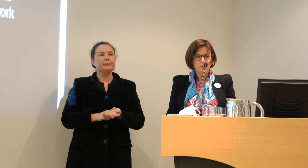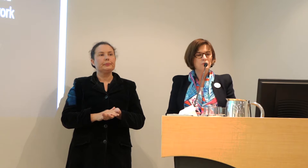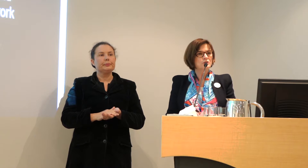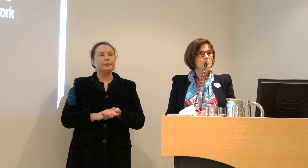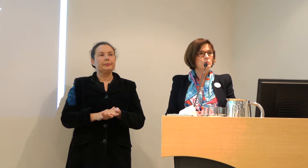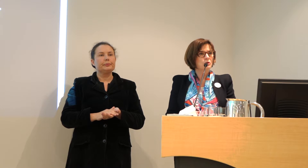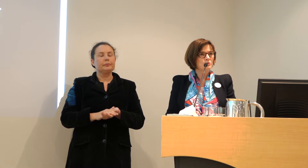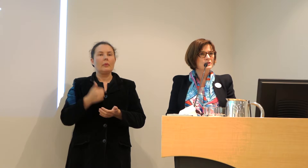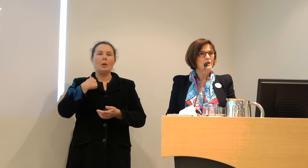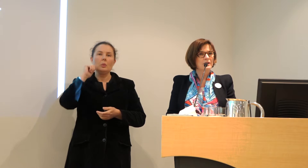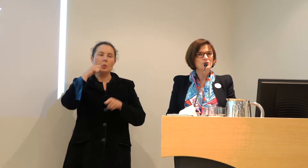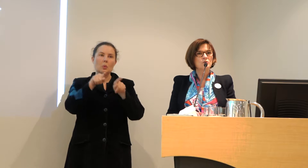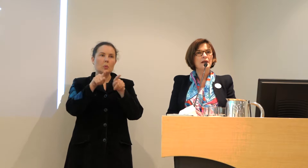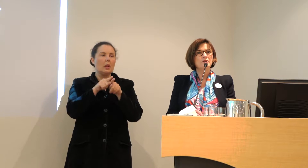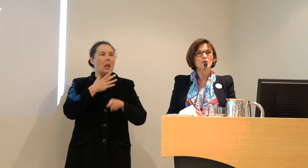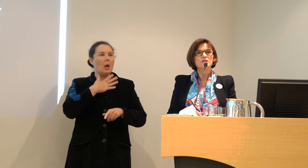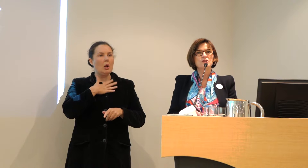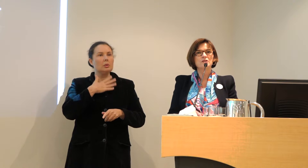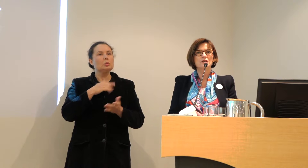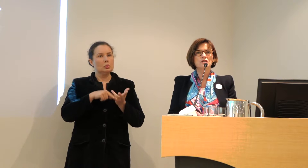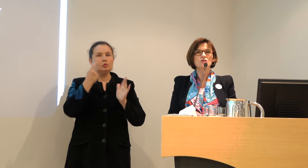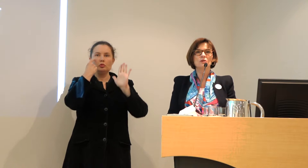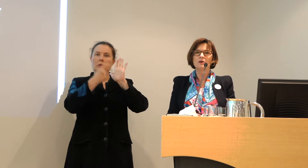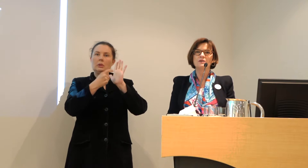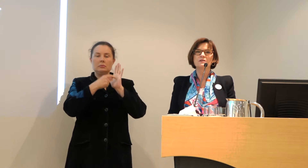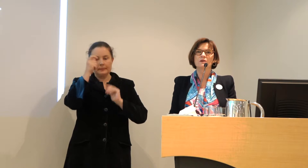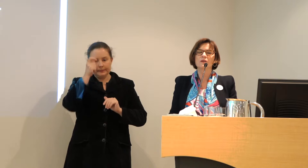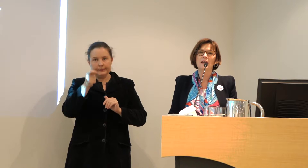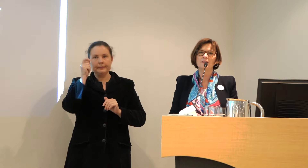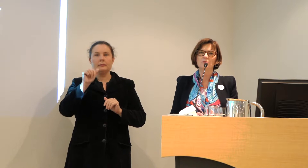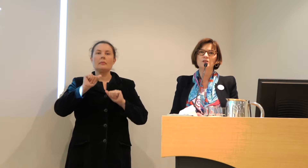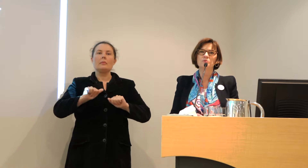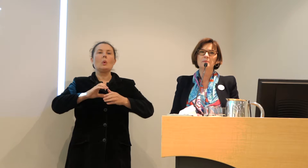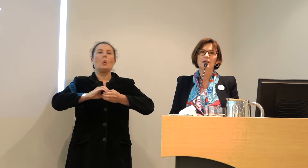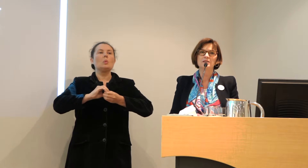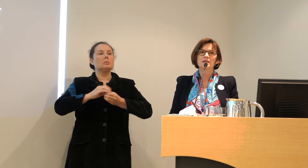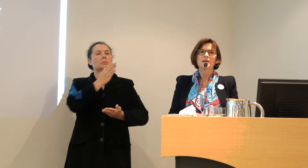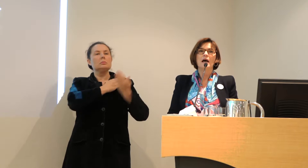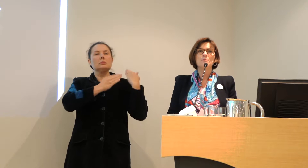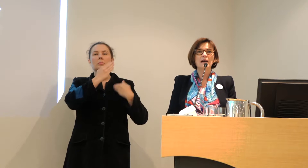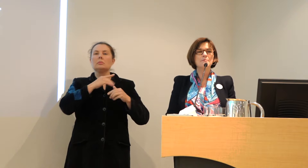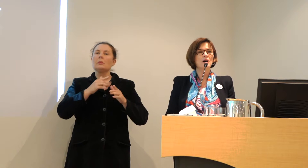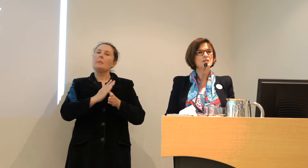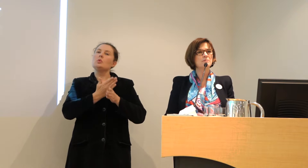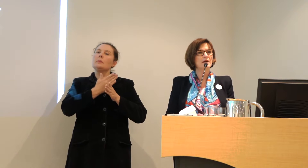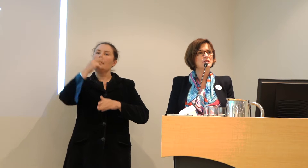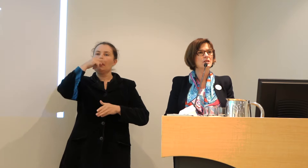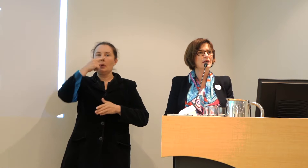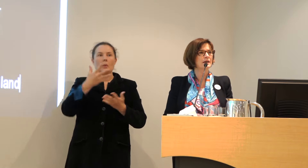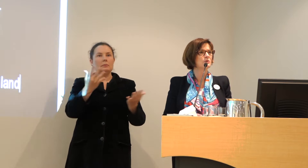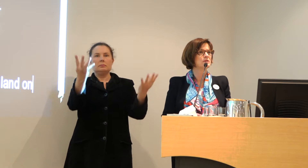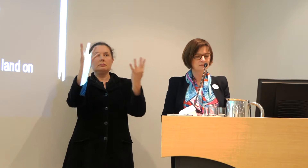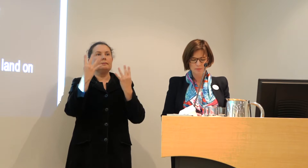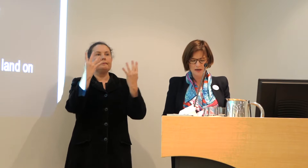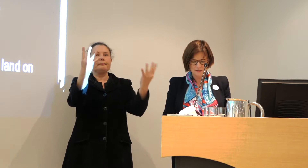I would also like to acknowledge the traditional owners of the land on which we meet and pay my respects to